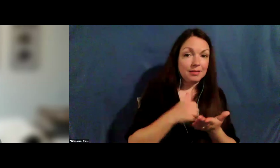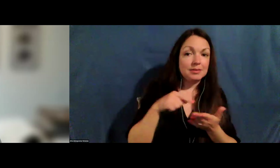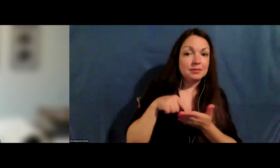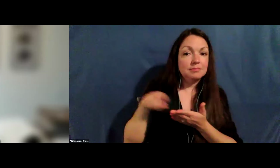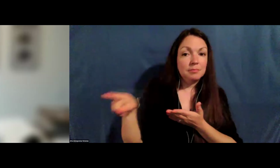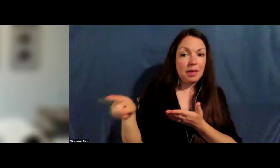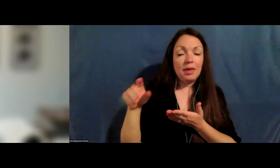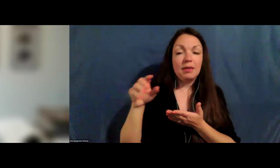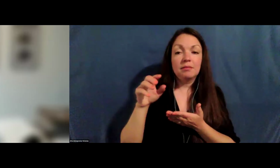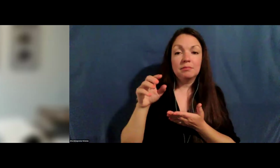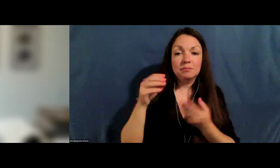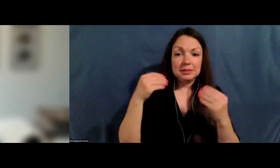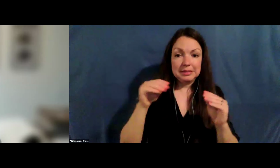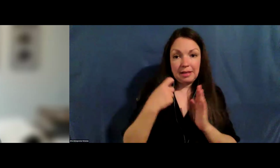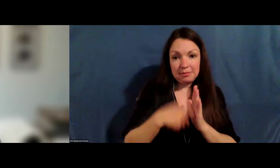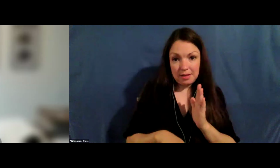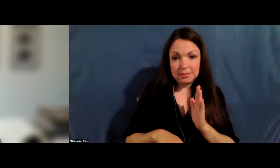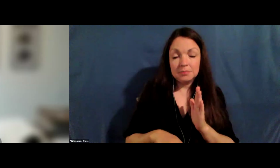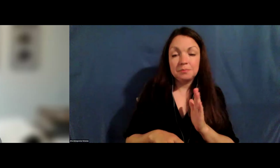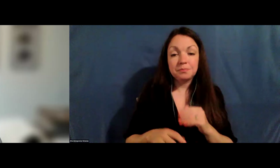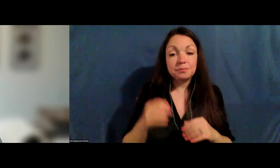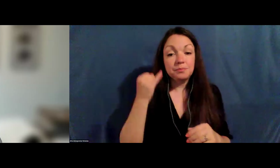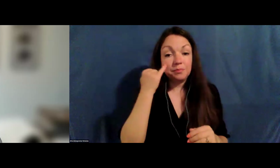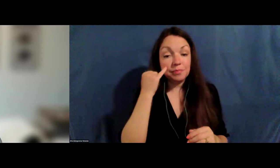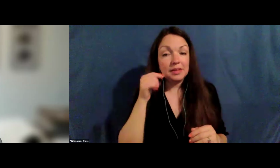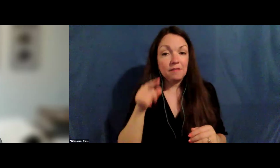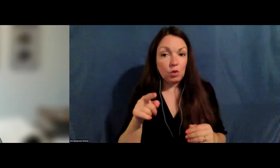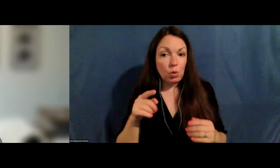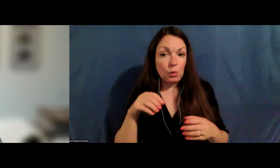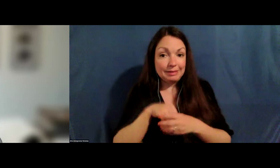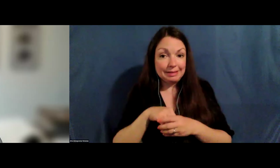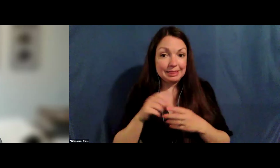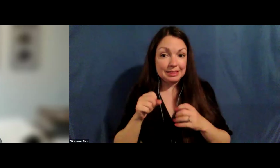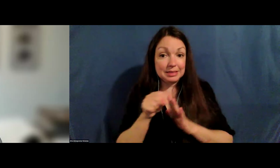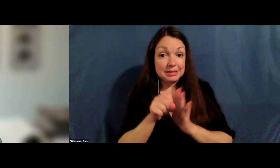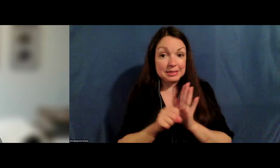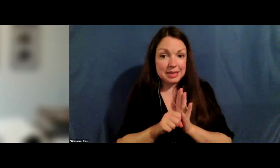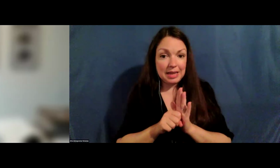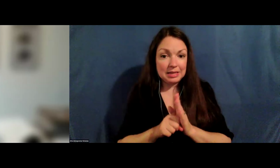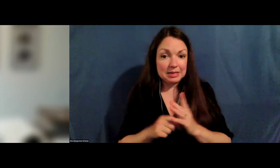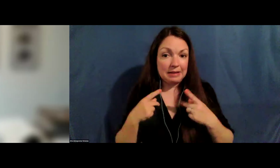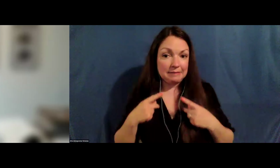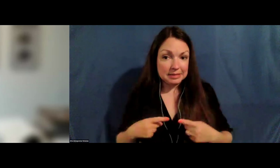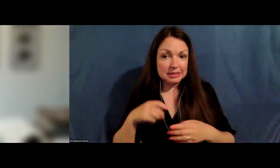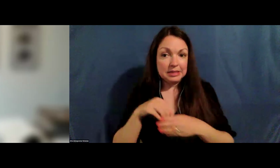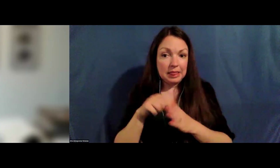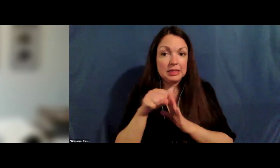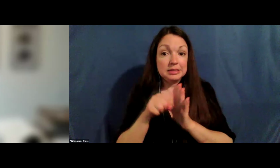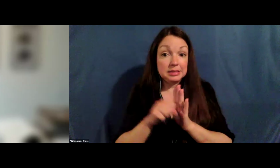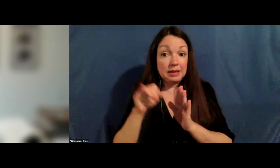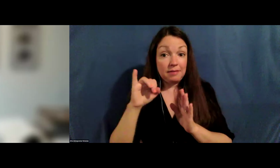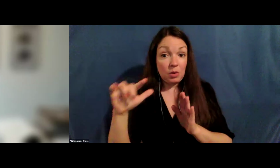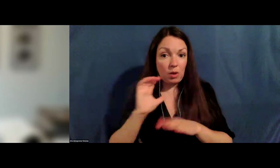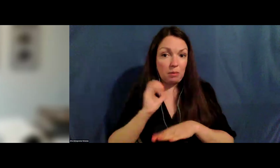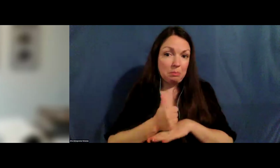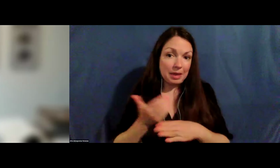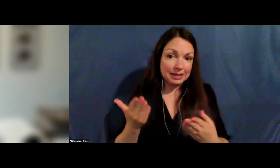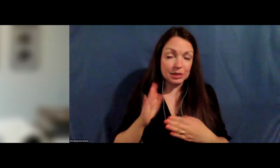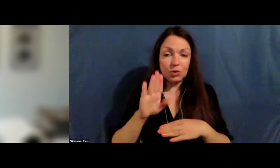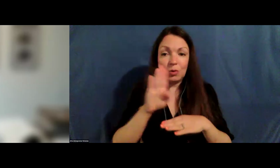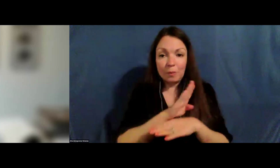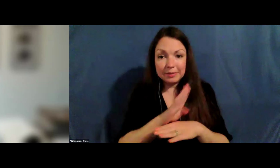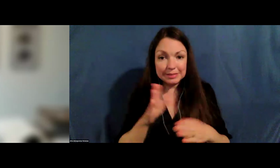of those goods. If you're physically present in the state, and that means that you're based here, you have a business